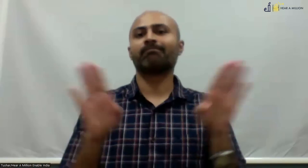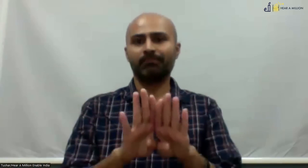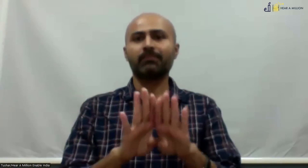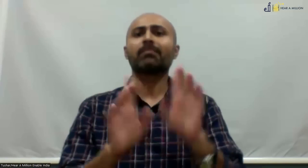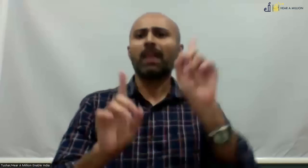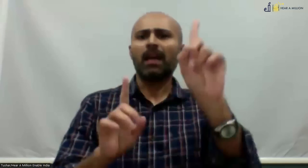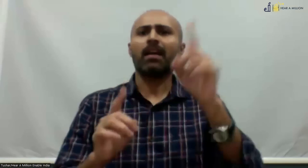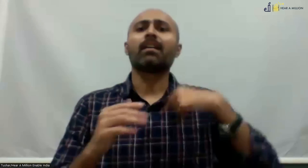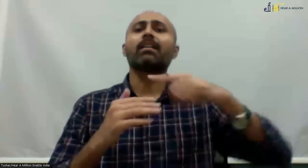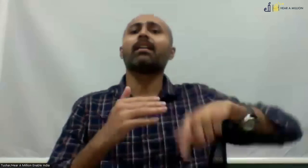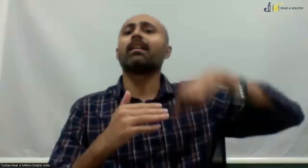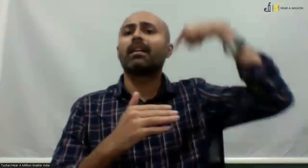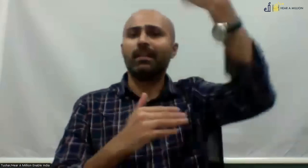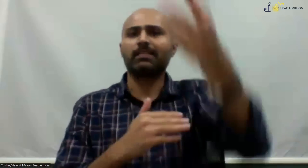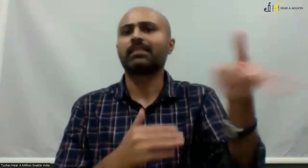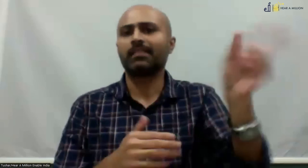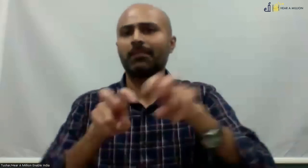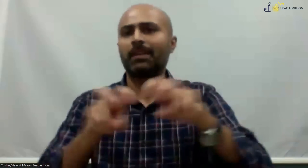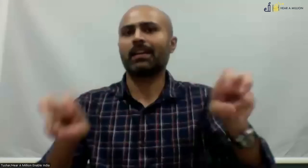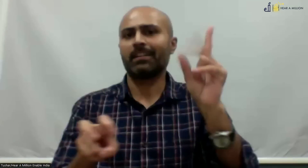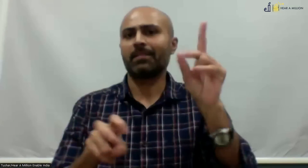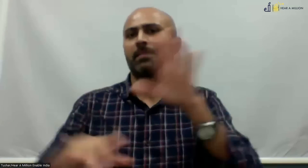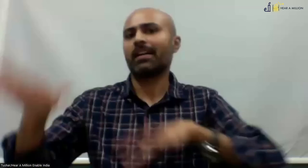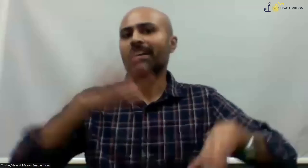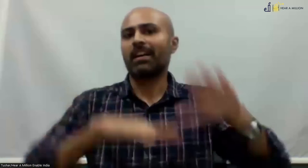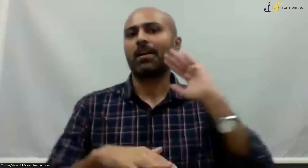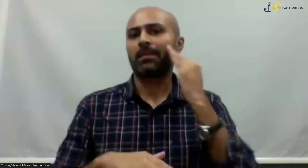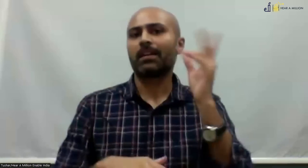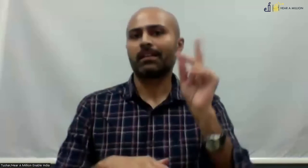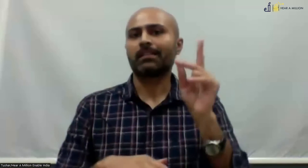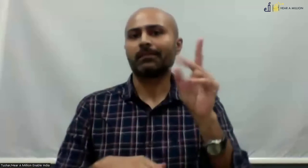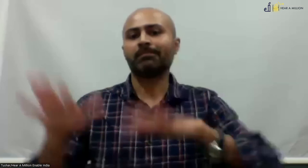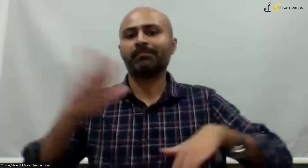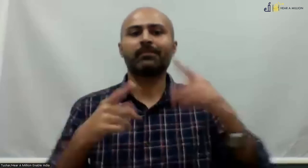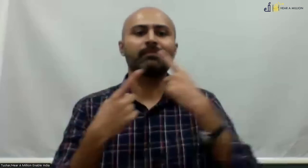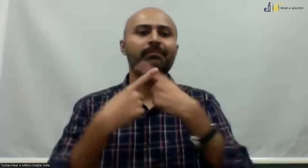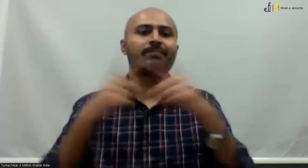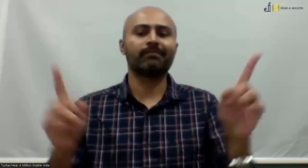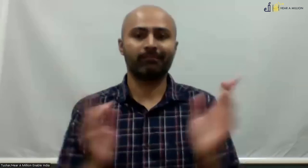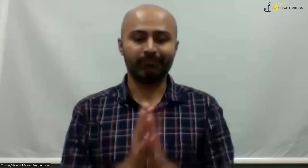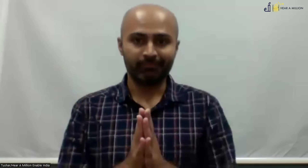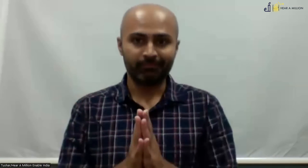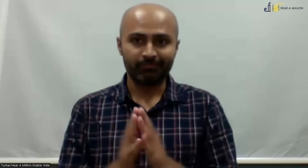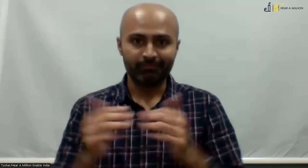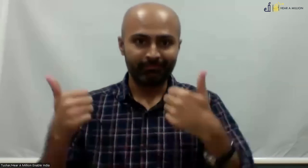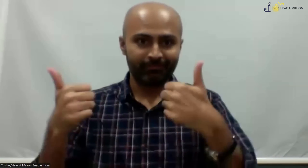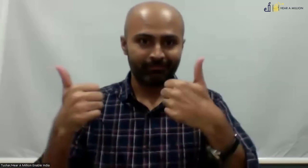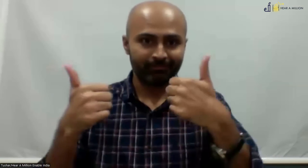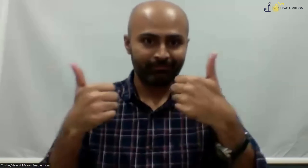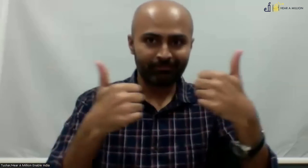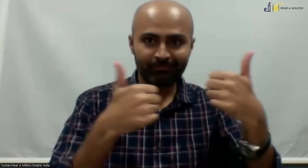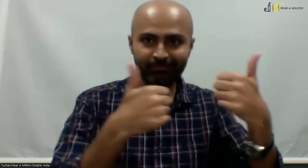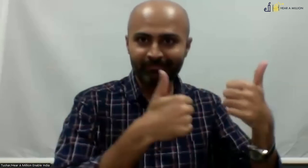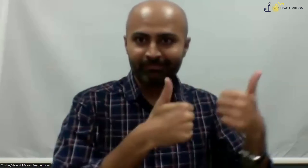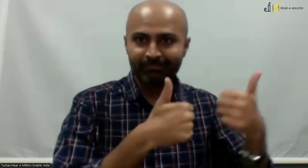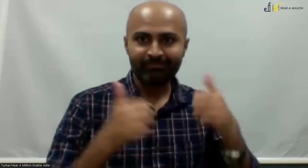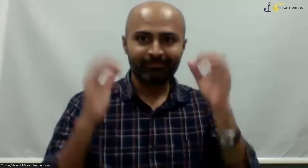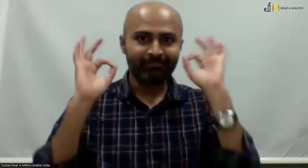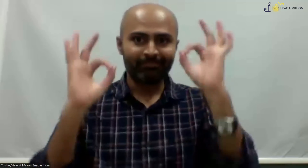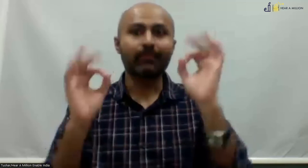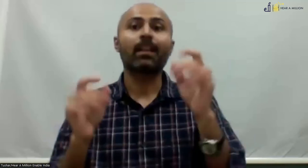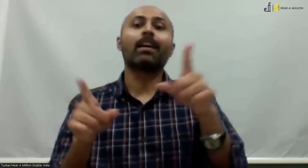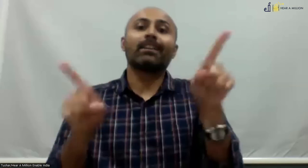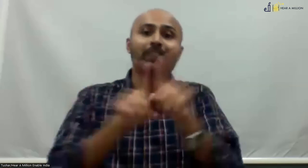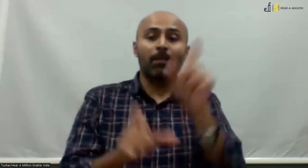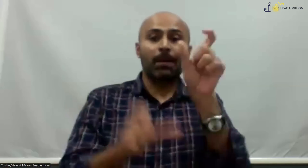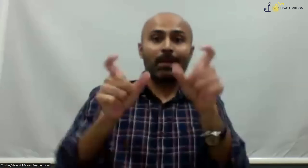please ensure that you give us your precious feedback, and we hopefully will have